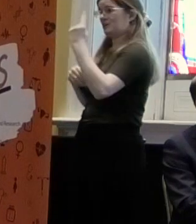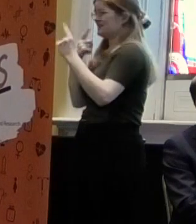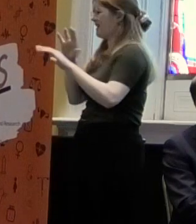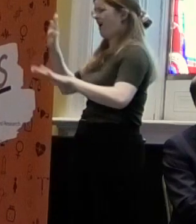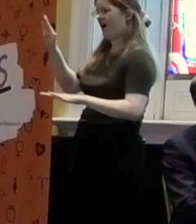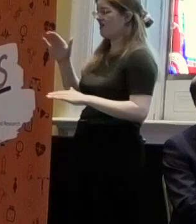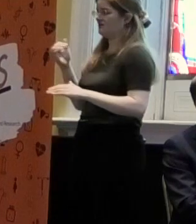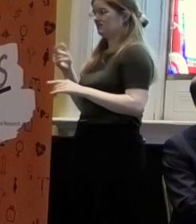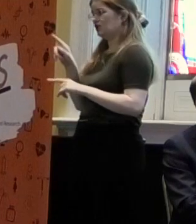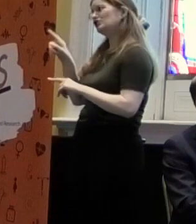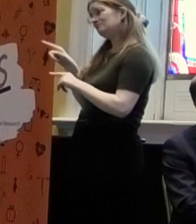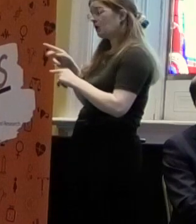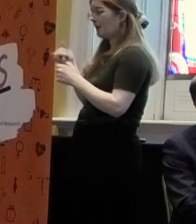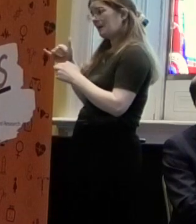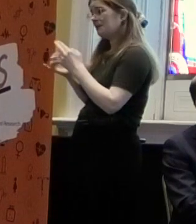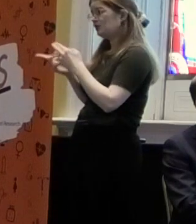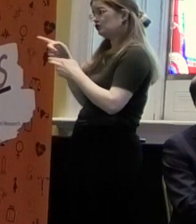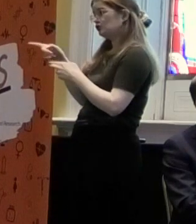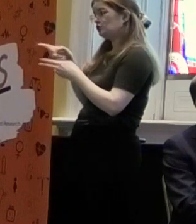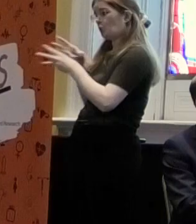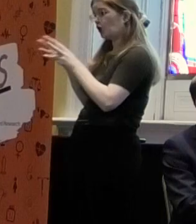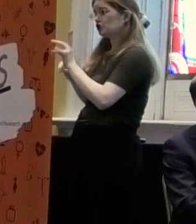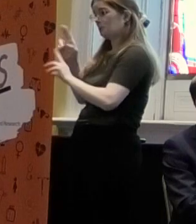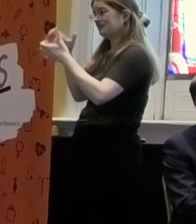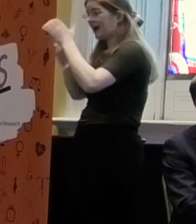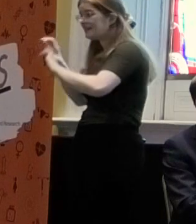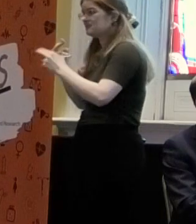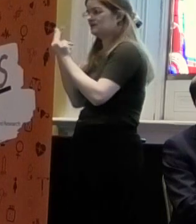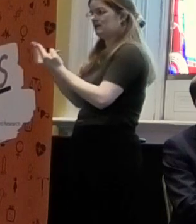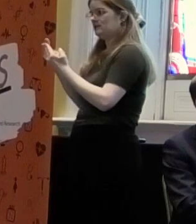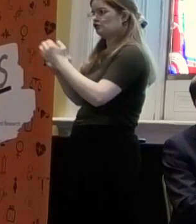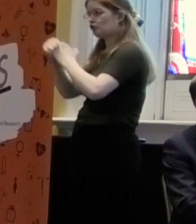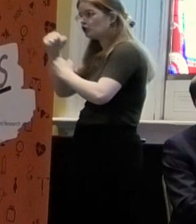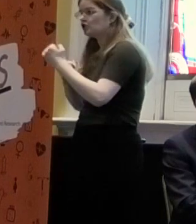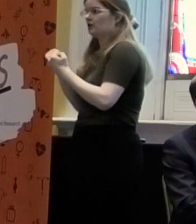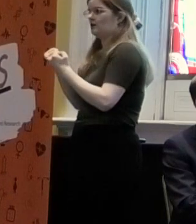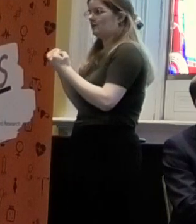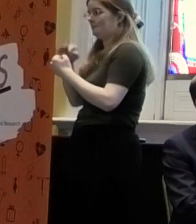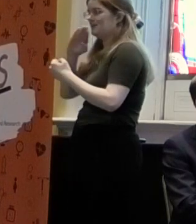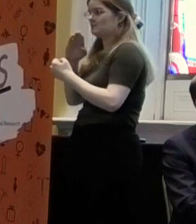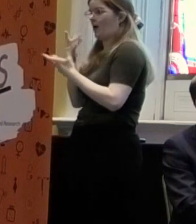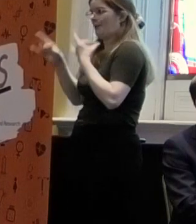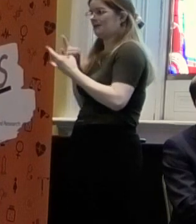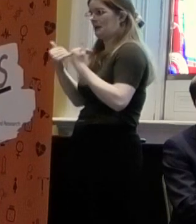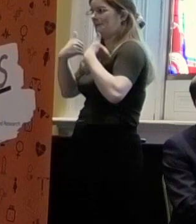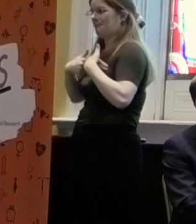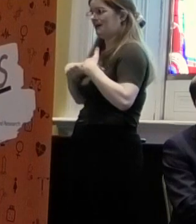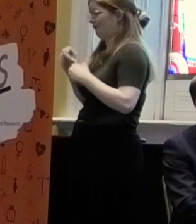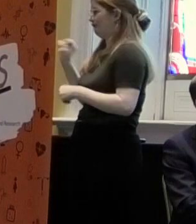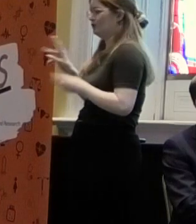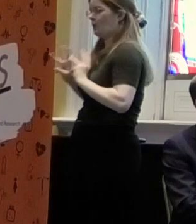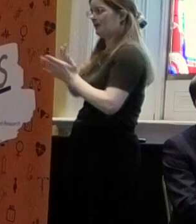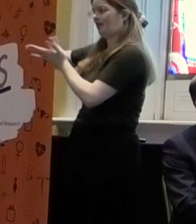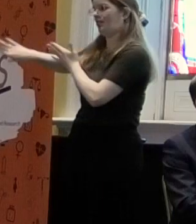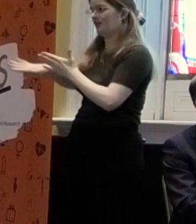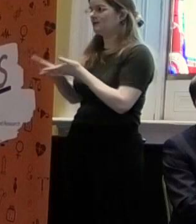is a science, it needs to be, medicalized, it needs to be taught, it needs to be structured. And so the women are then excluded. Yes. And it becomes a part of